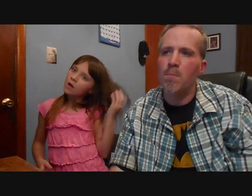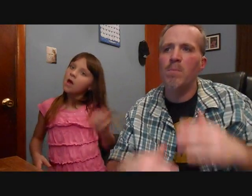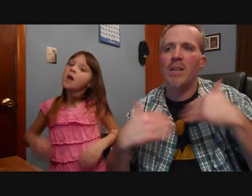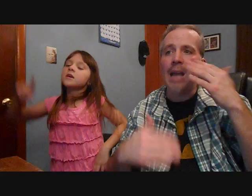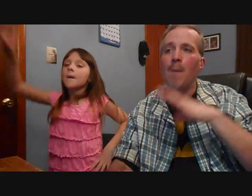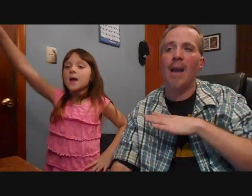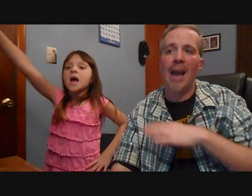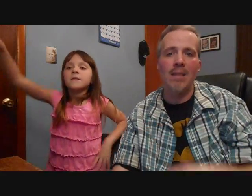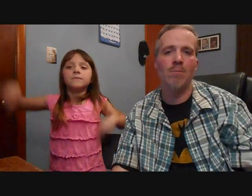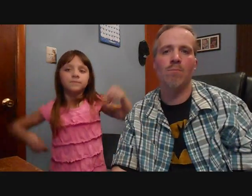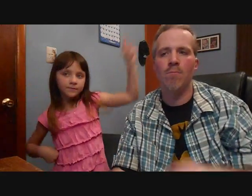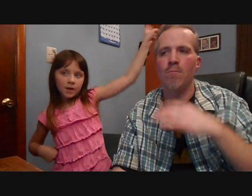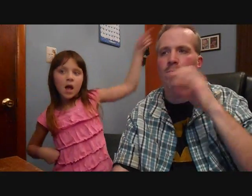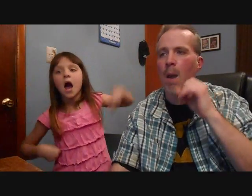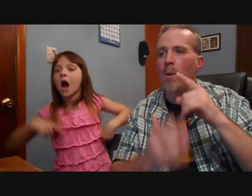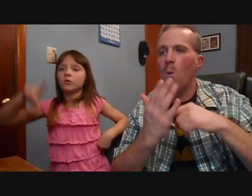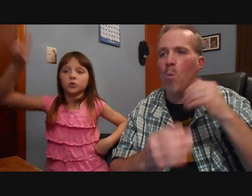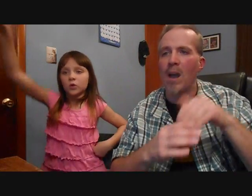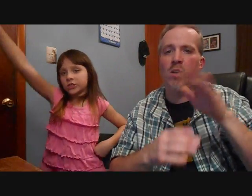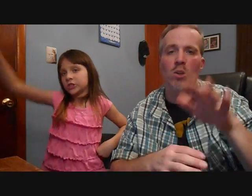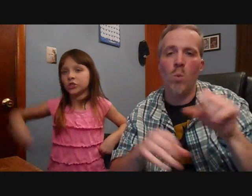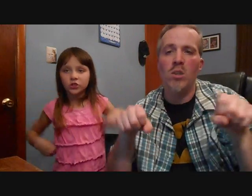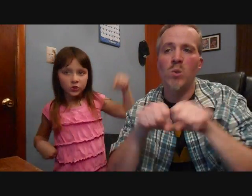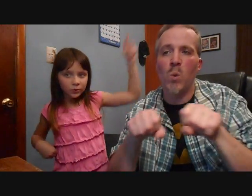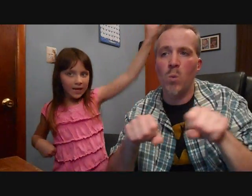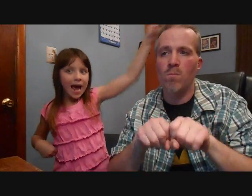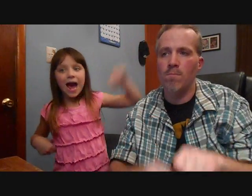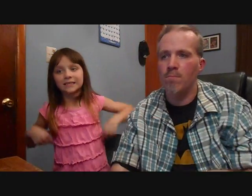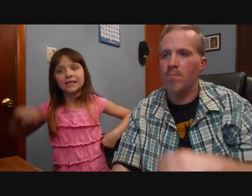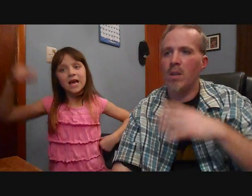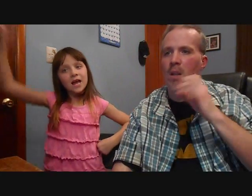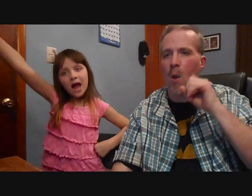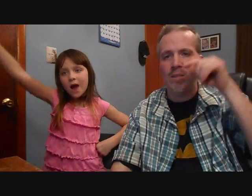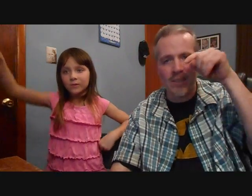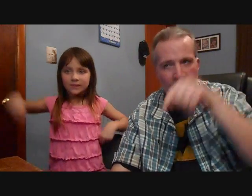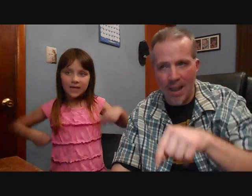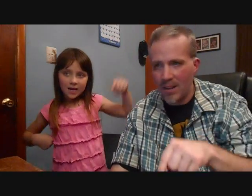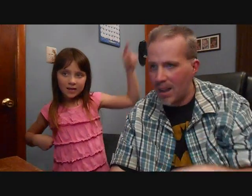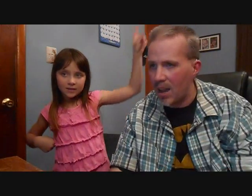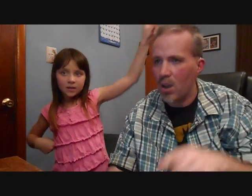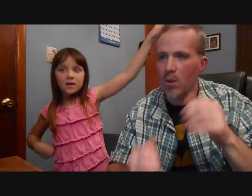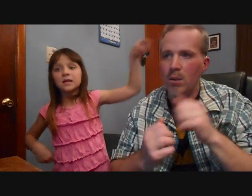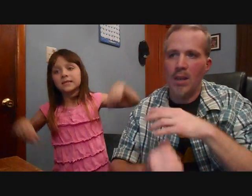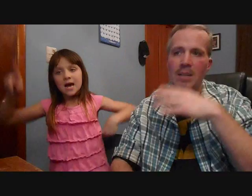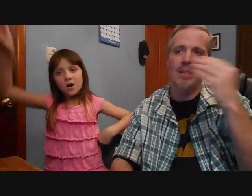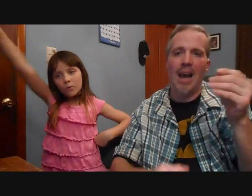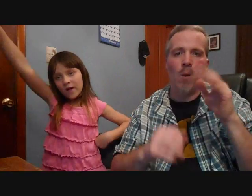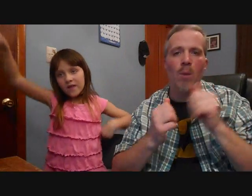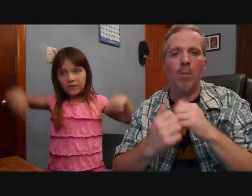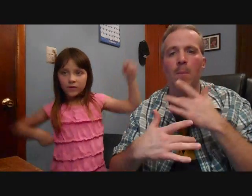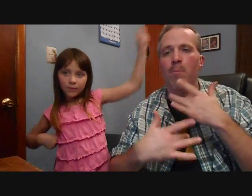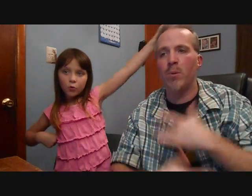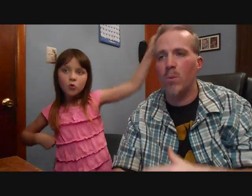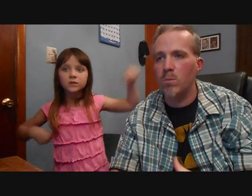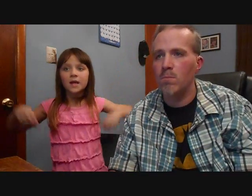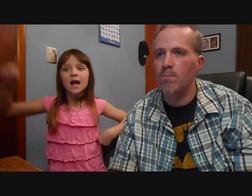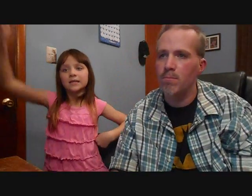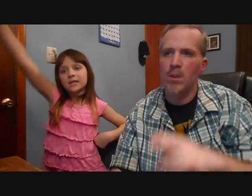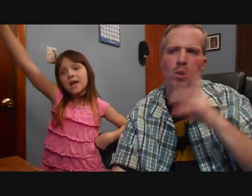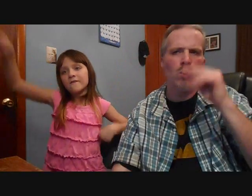Young Man I was once in your shoes I said I was Down and out with the blues I felt